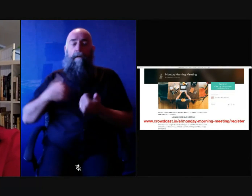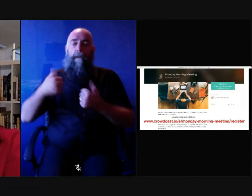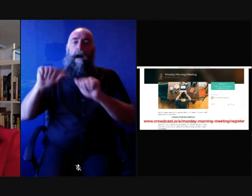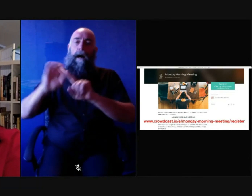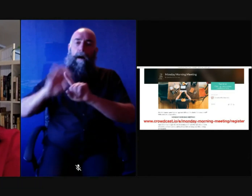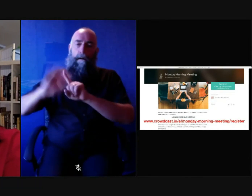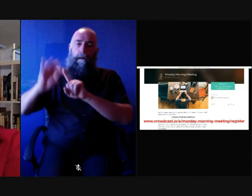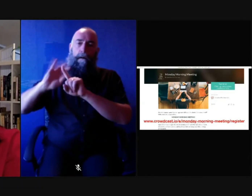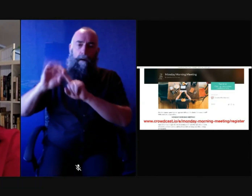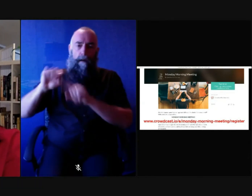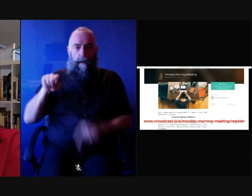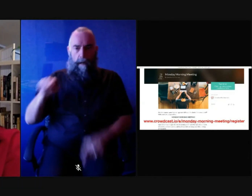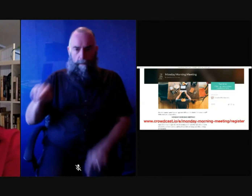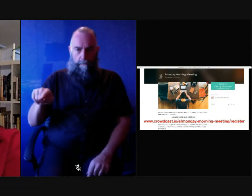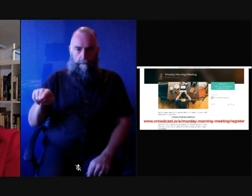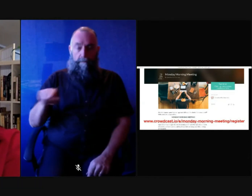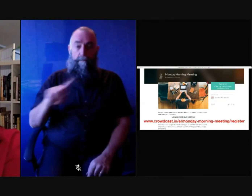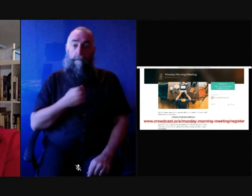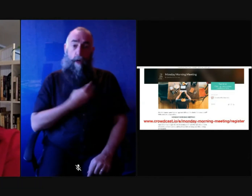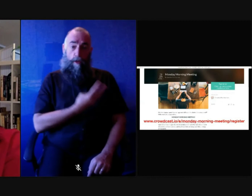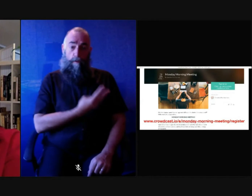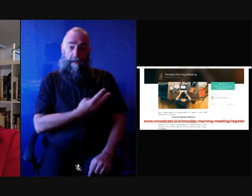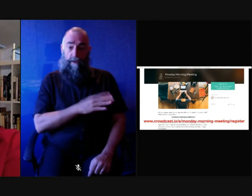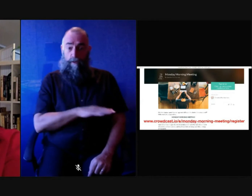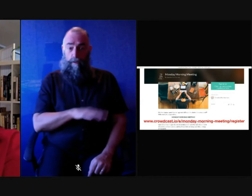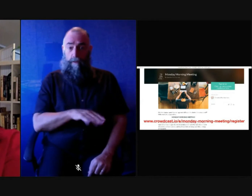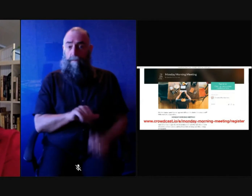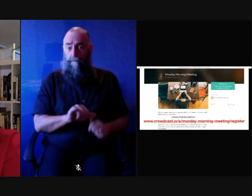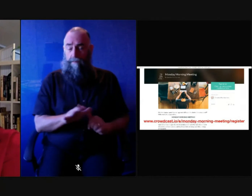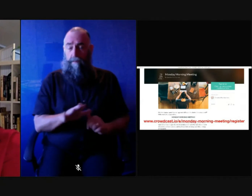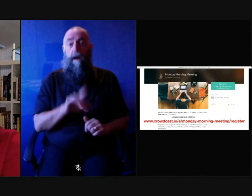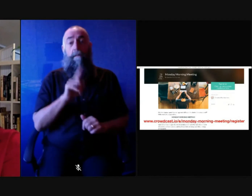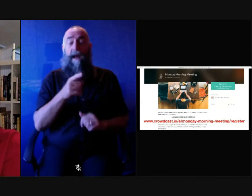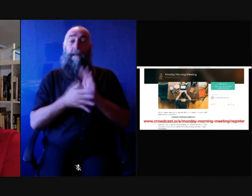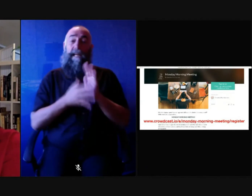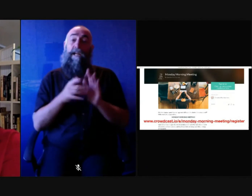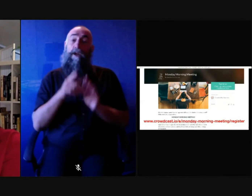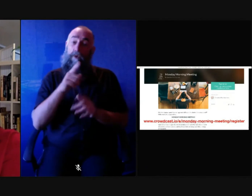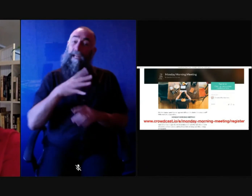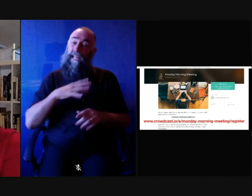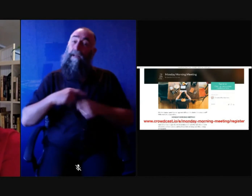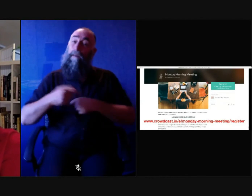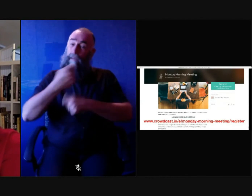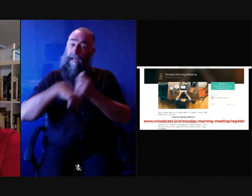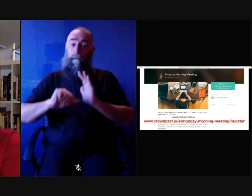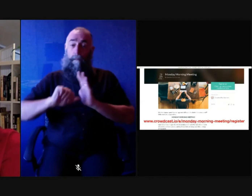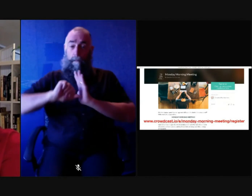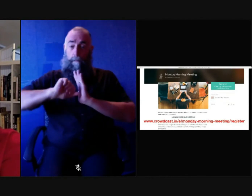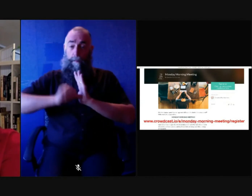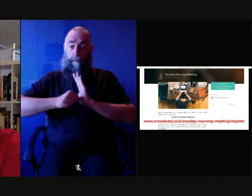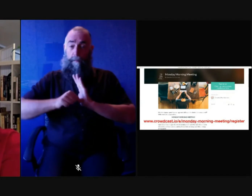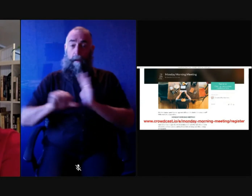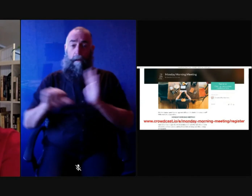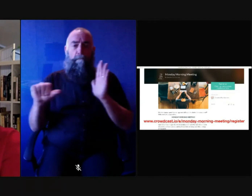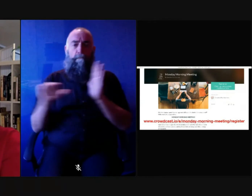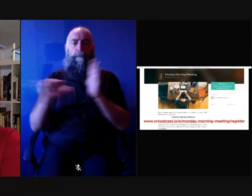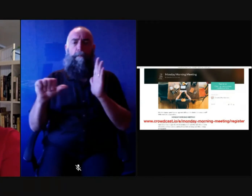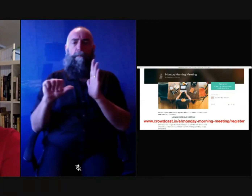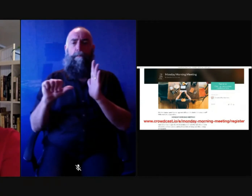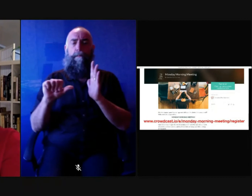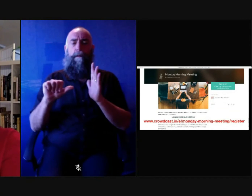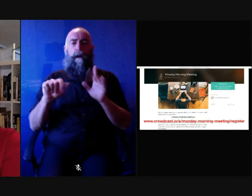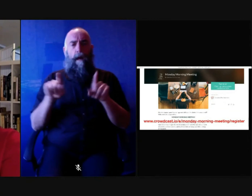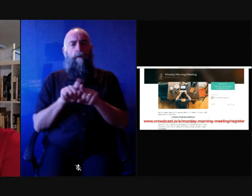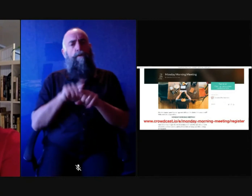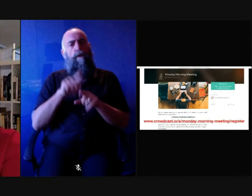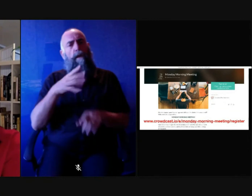because it does require you to be firm, and it does require you to be reasonably insistent about respect, which can